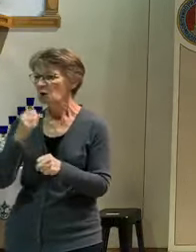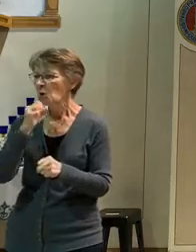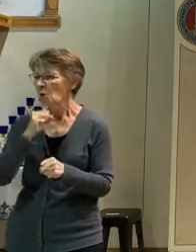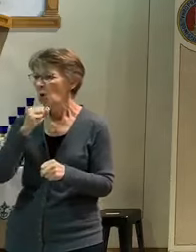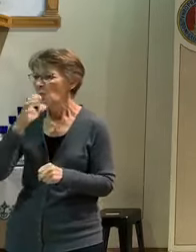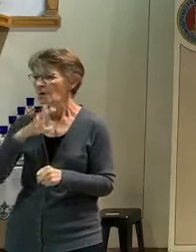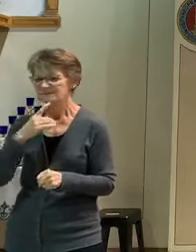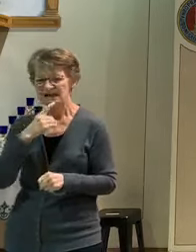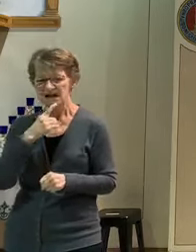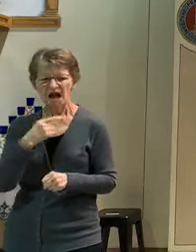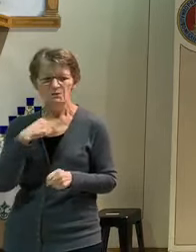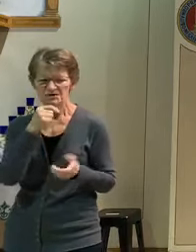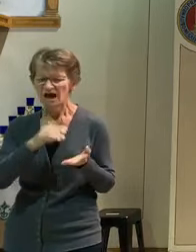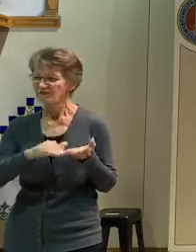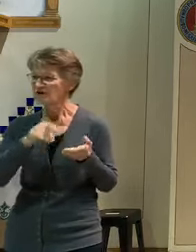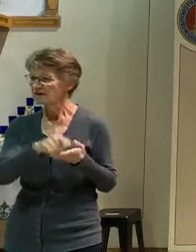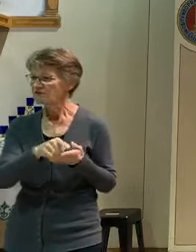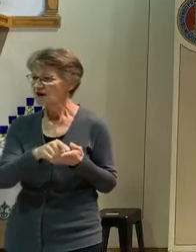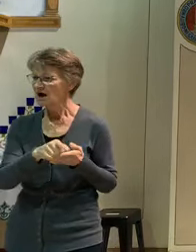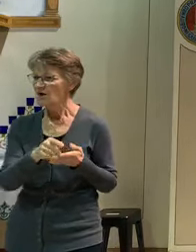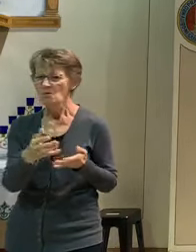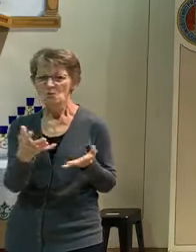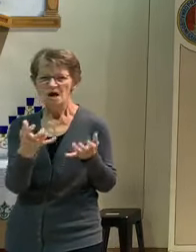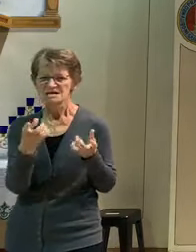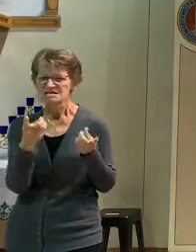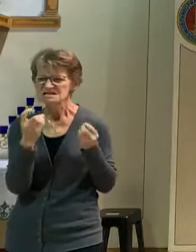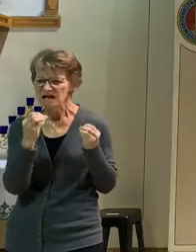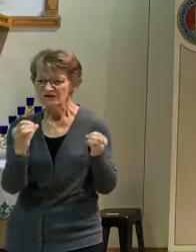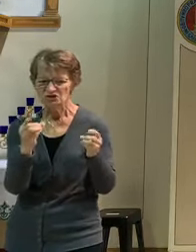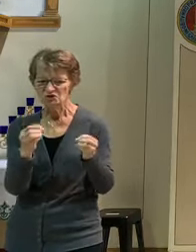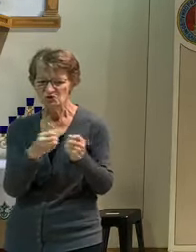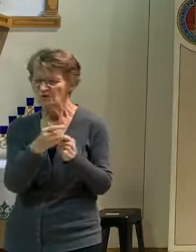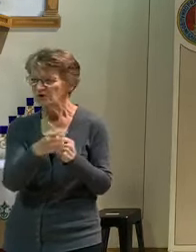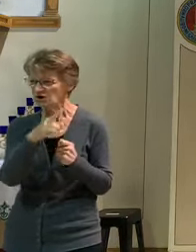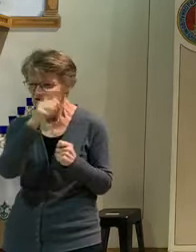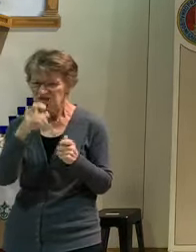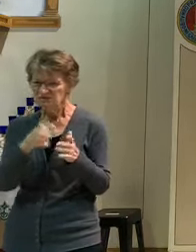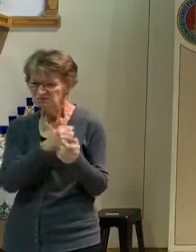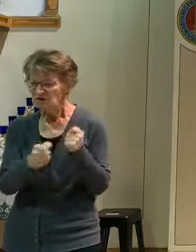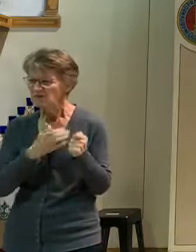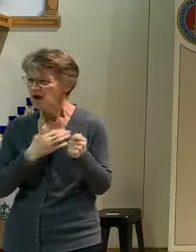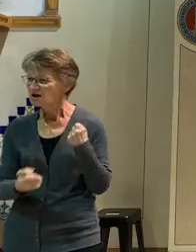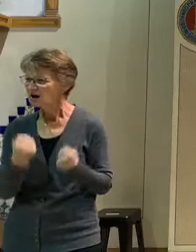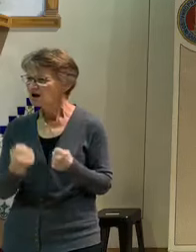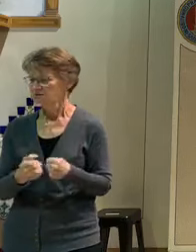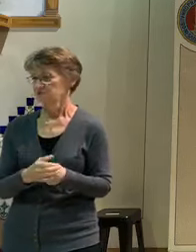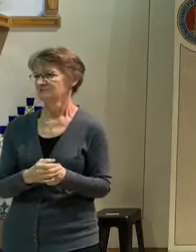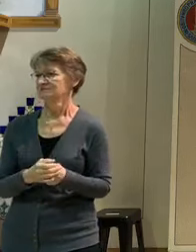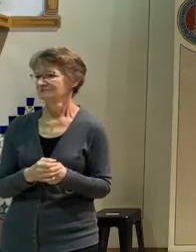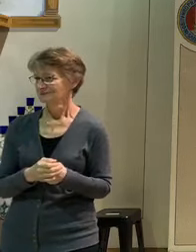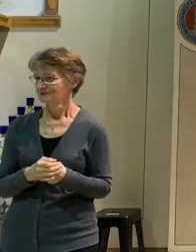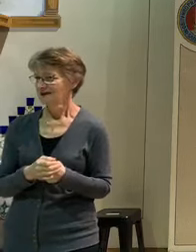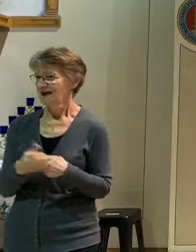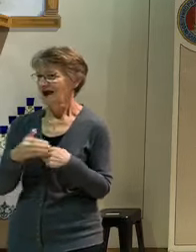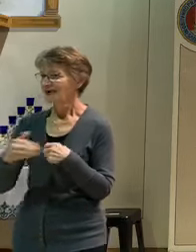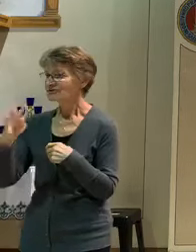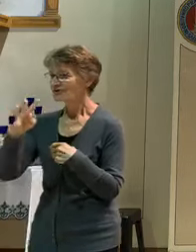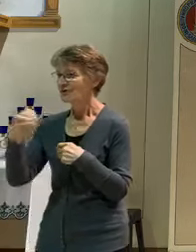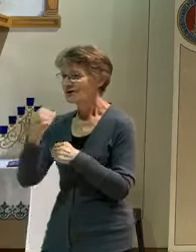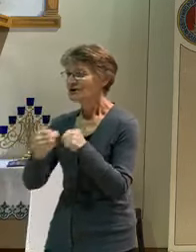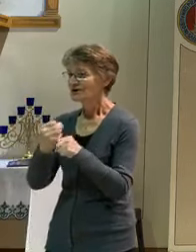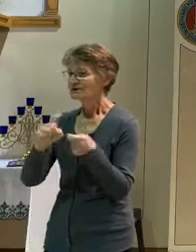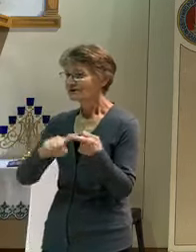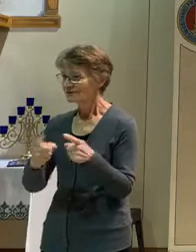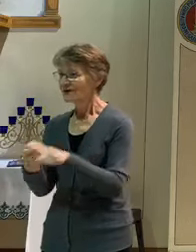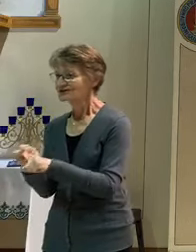I want nothing to do with her." Isn't that interesting? That after 40 years of